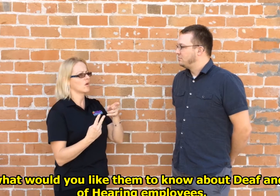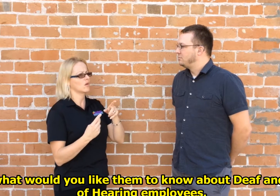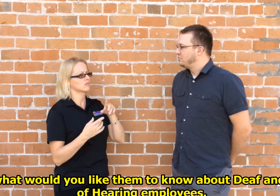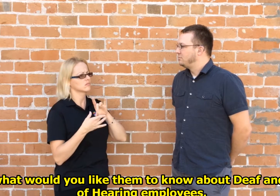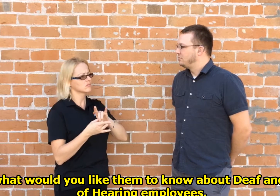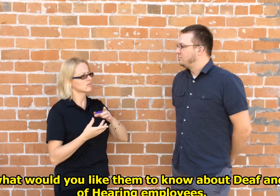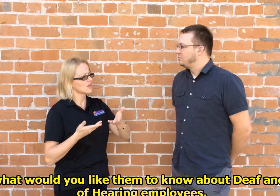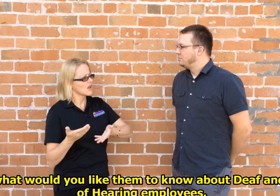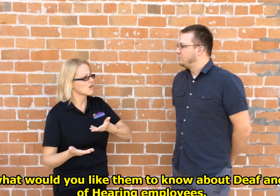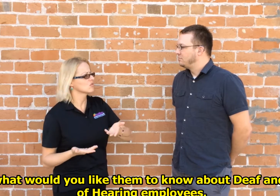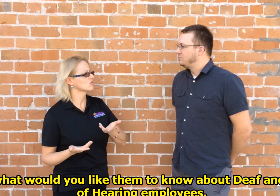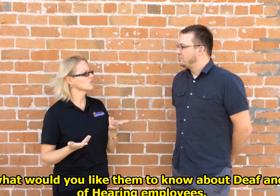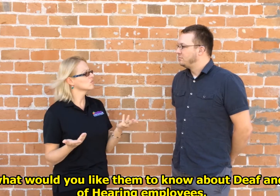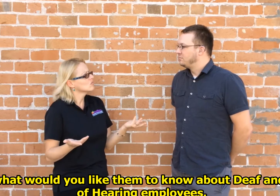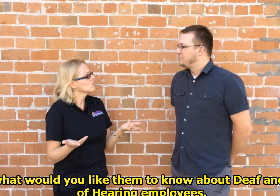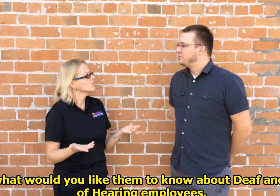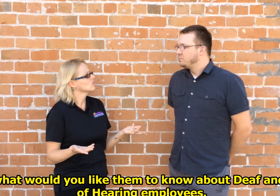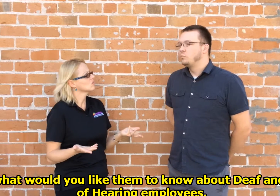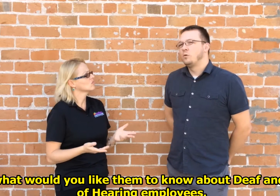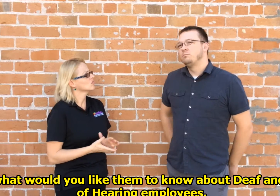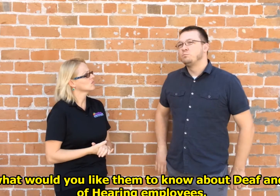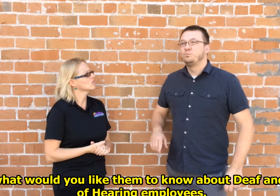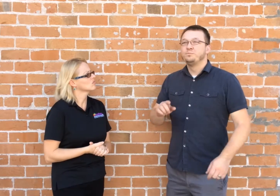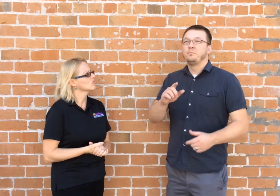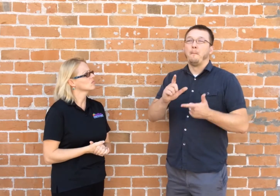them to know about deaf and hard of hearing employees?